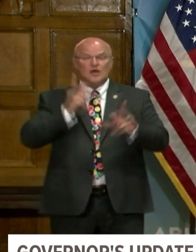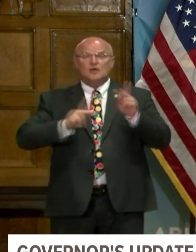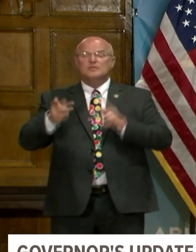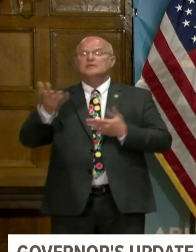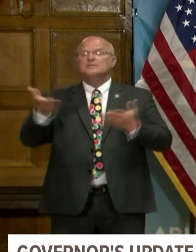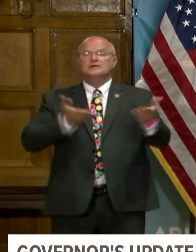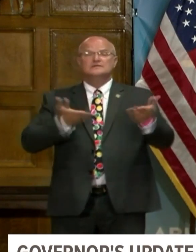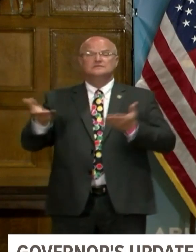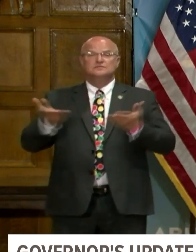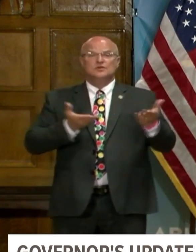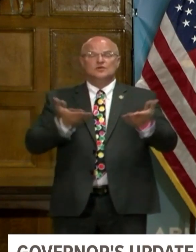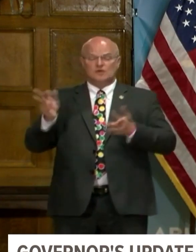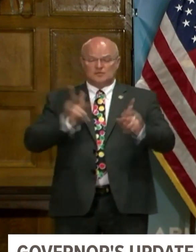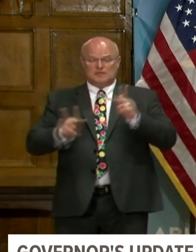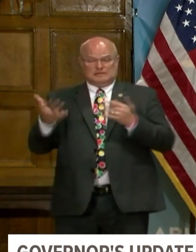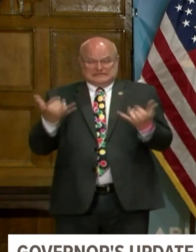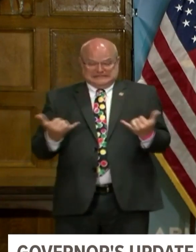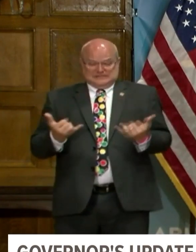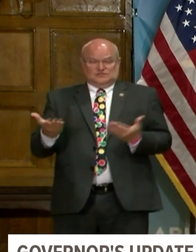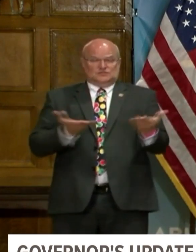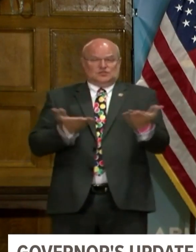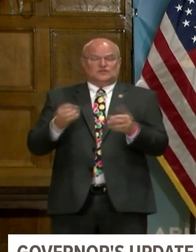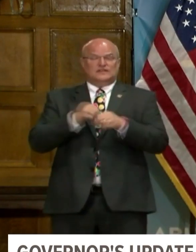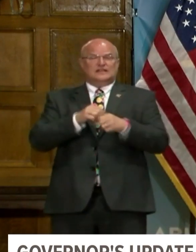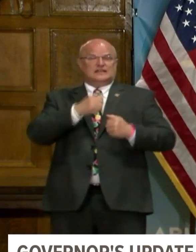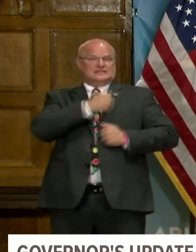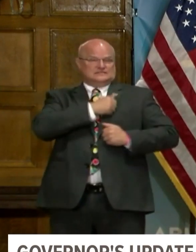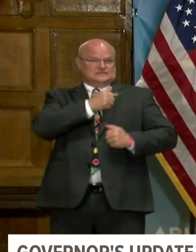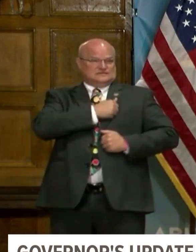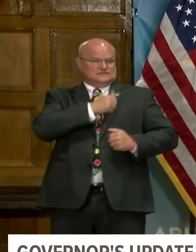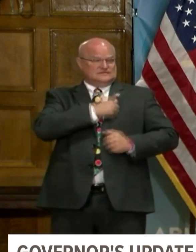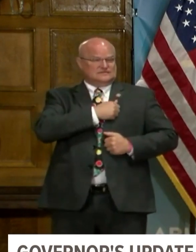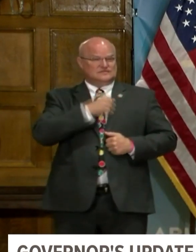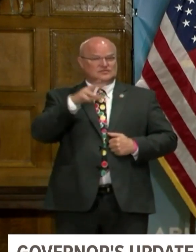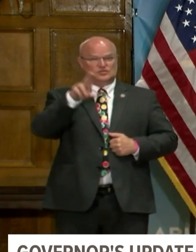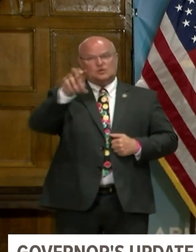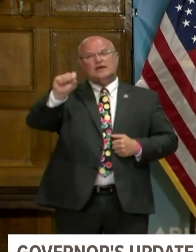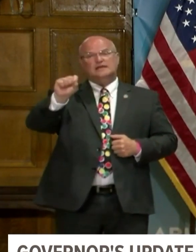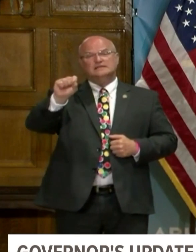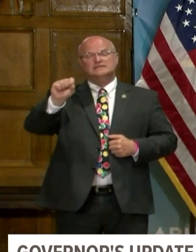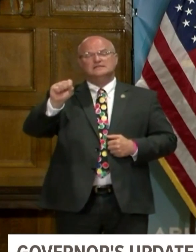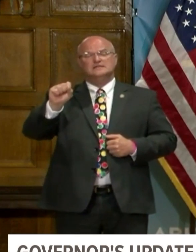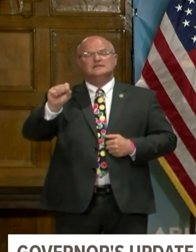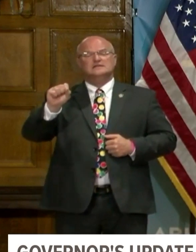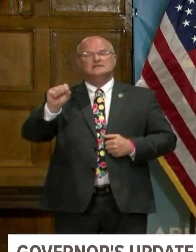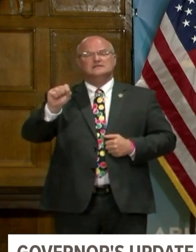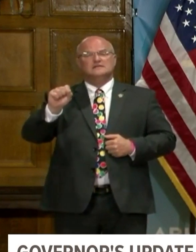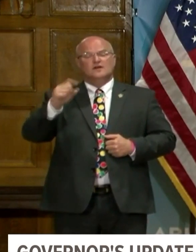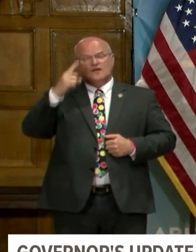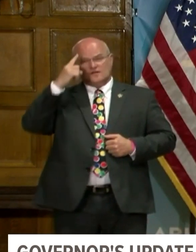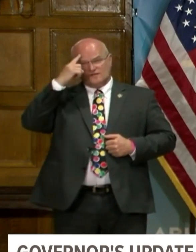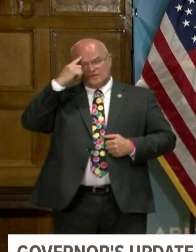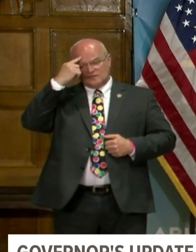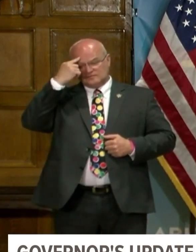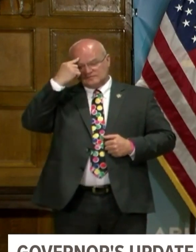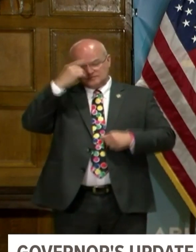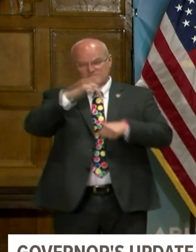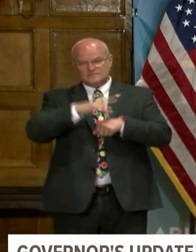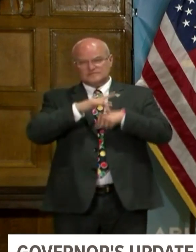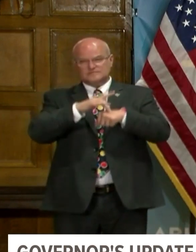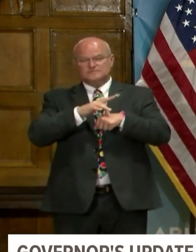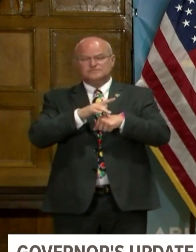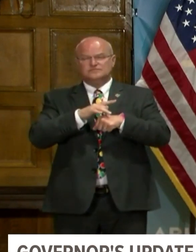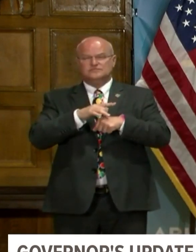have served and those currently serving in the uniformed service of the United States, we are forever mindful of their